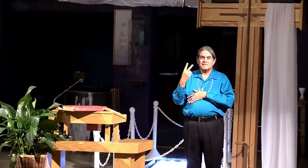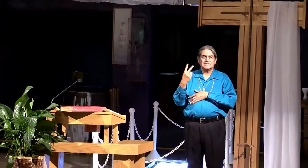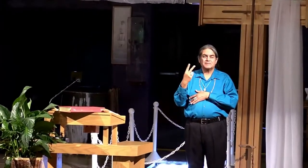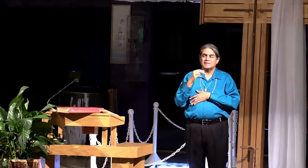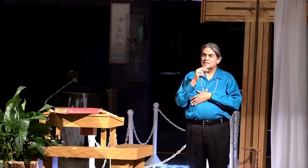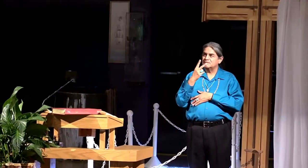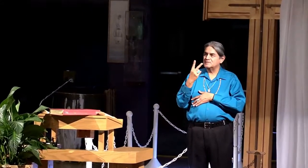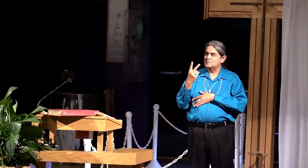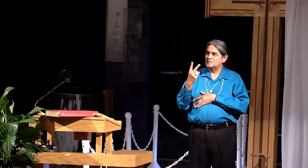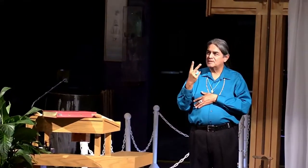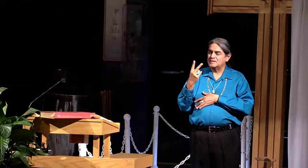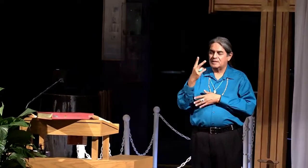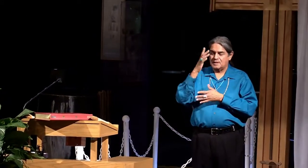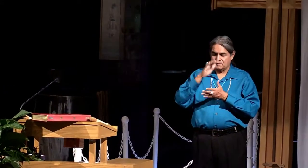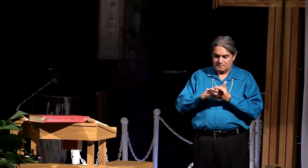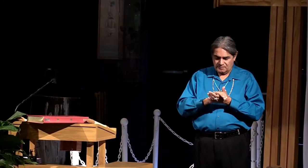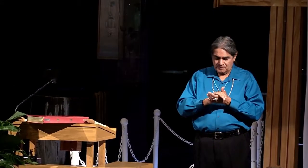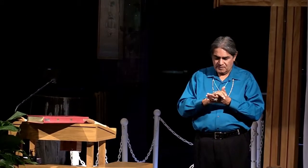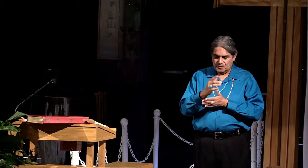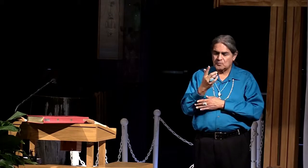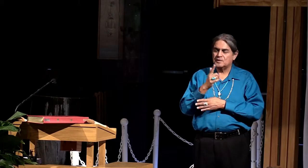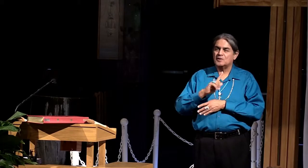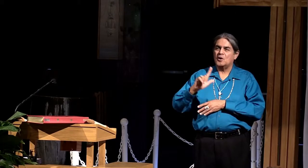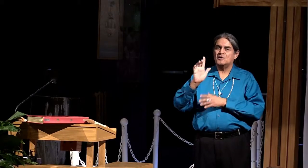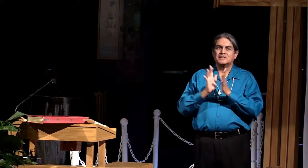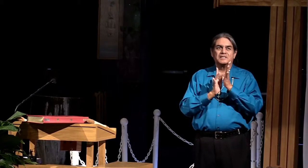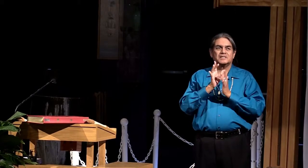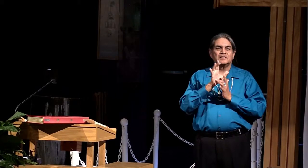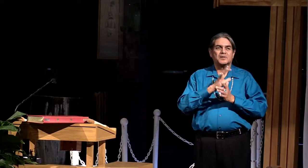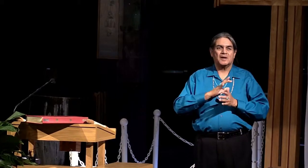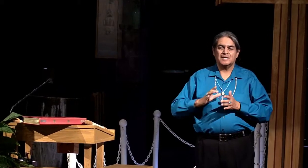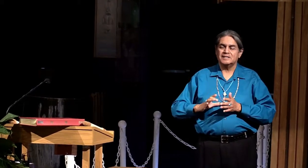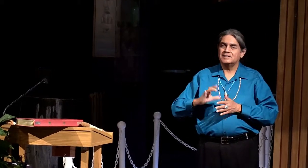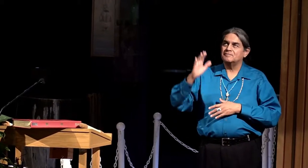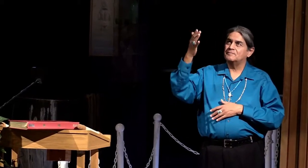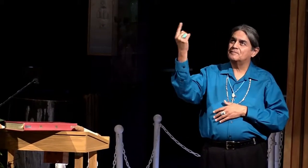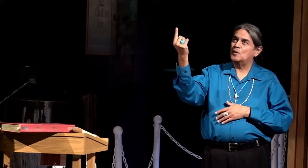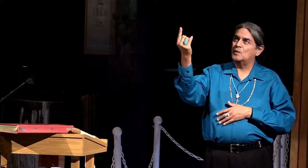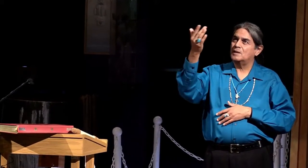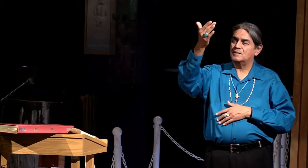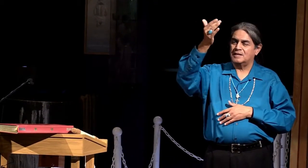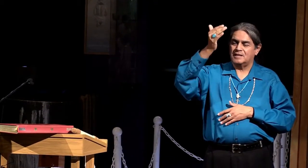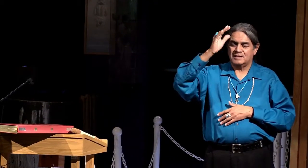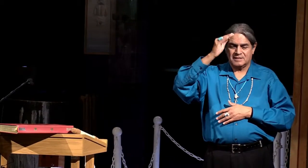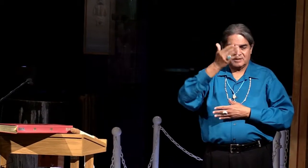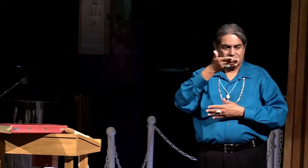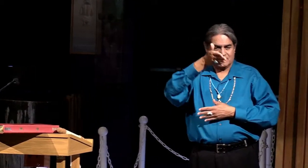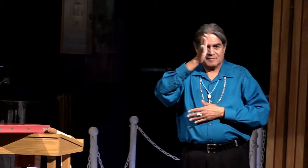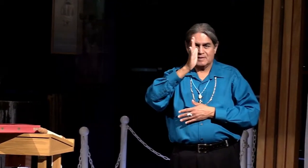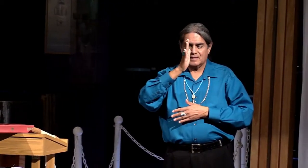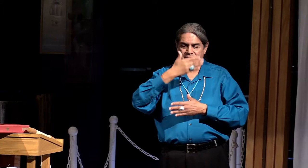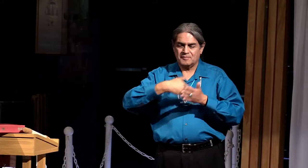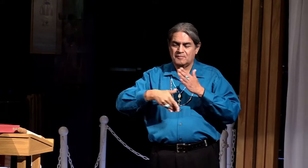and invisible. I believe in one Lord Jesus Christ, the only begotten Son of God, born